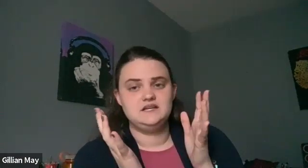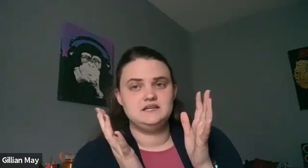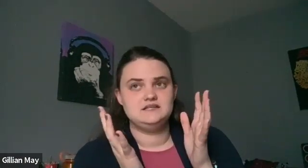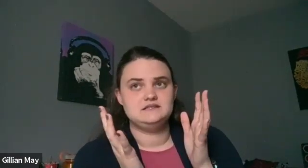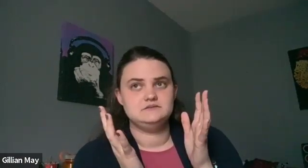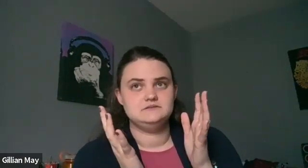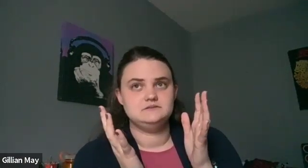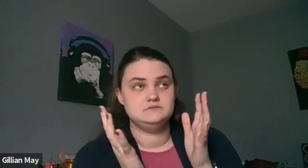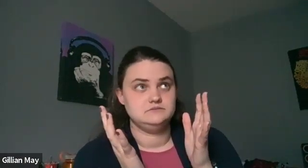is,